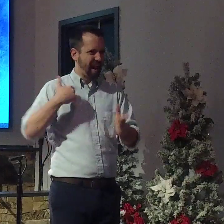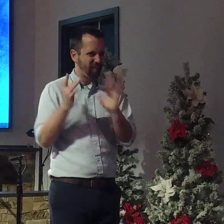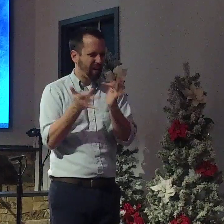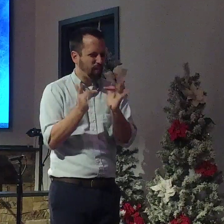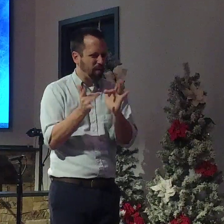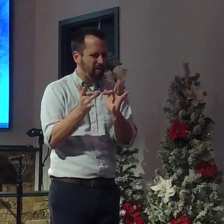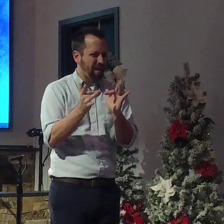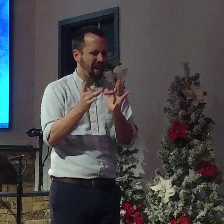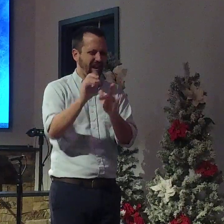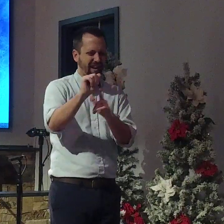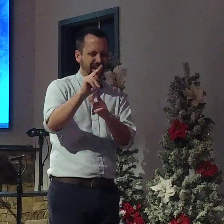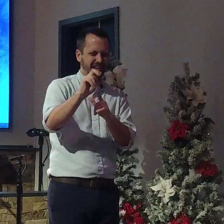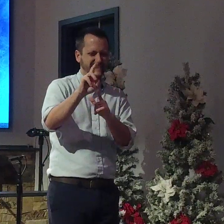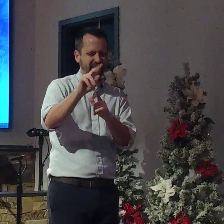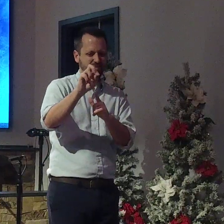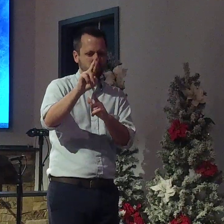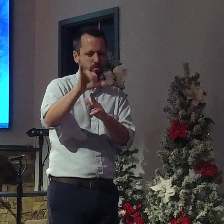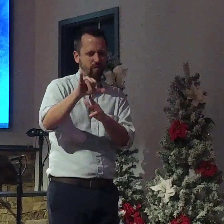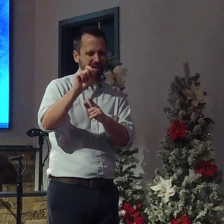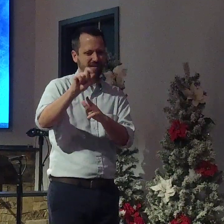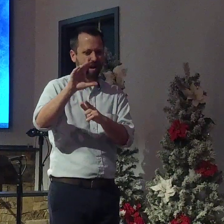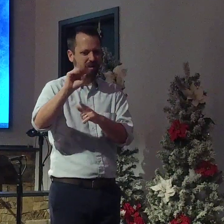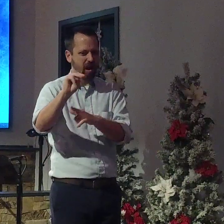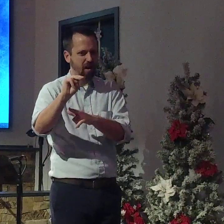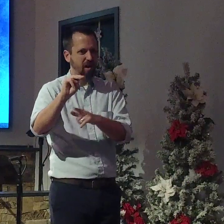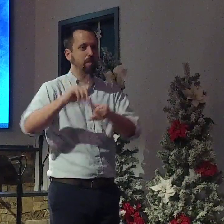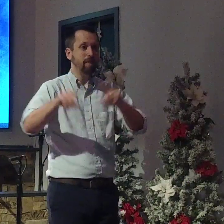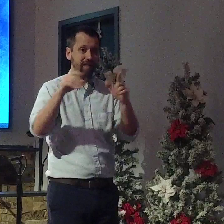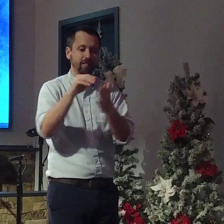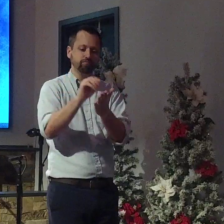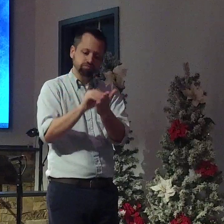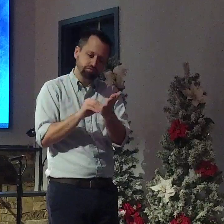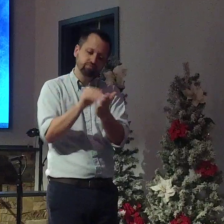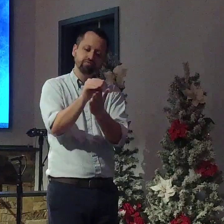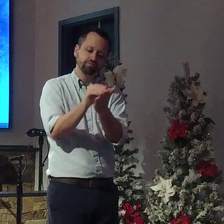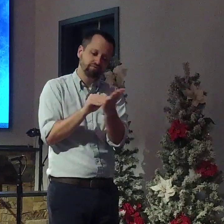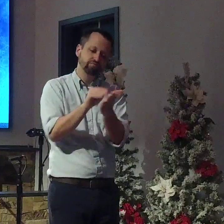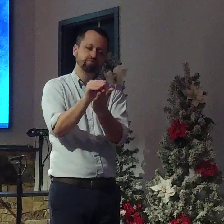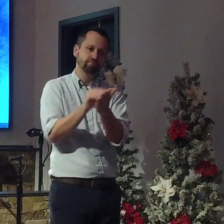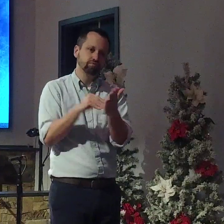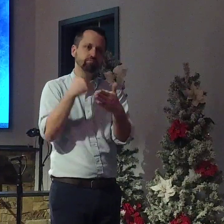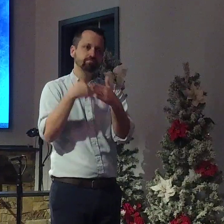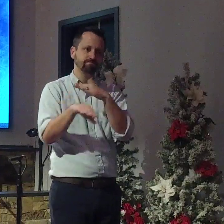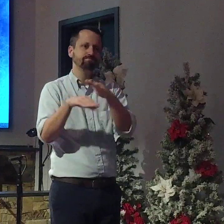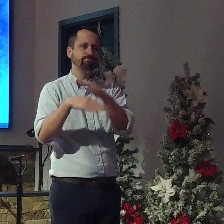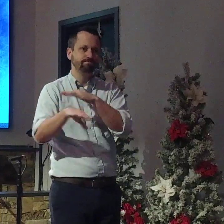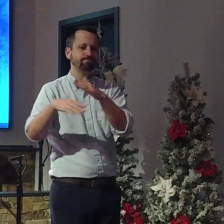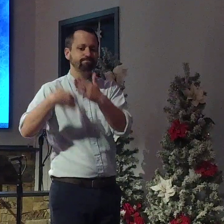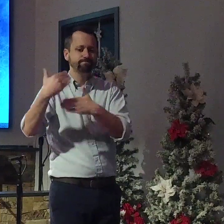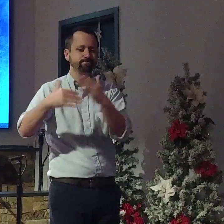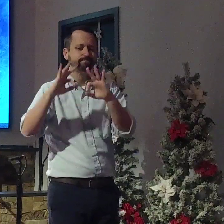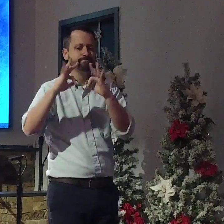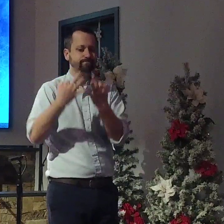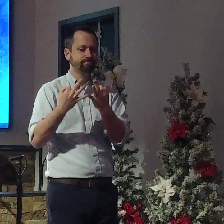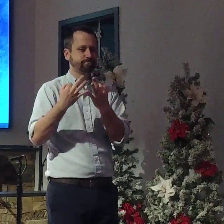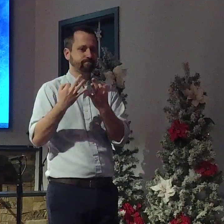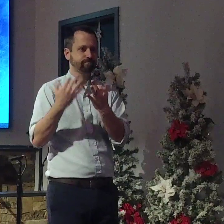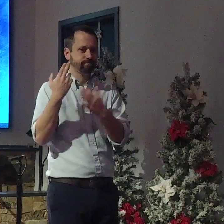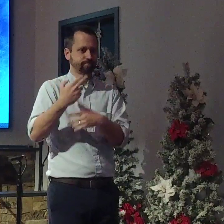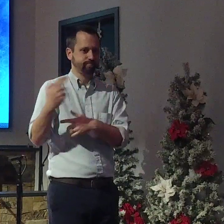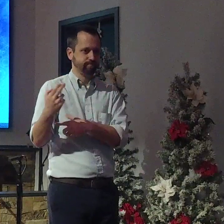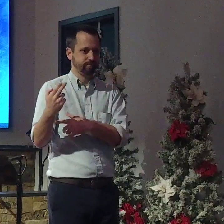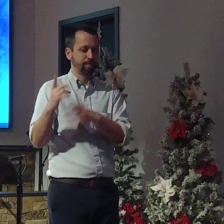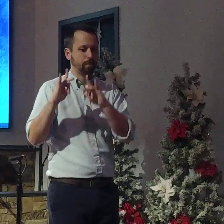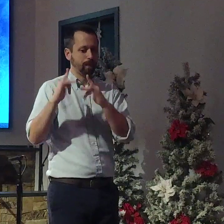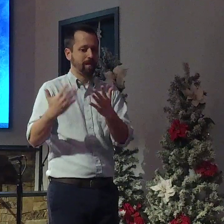to be that future king of Israel. Now, how do we tie that into this story in Luke chapter 2? We